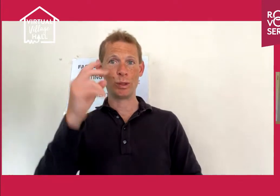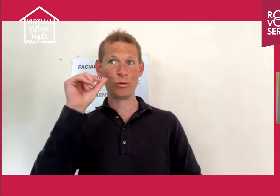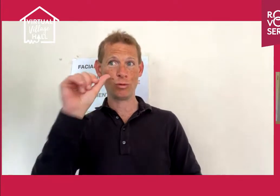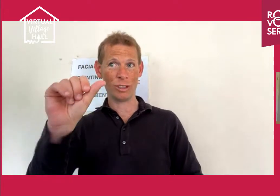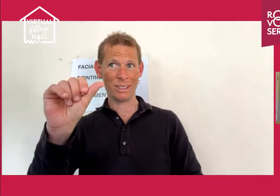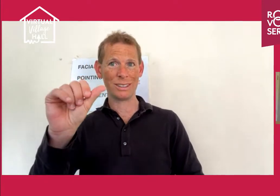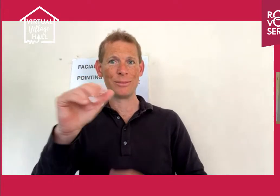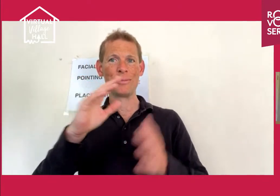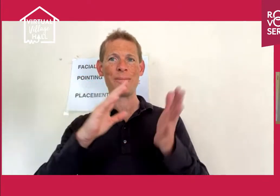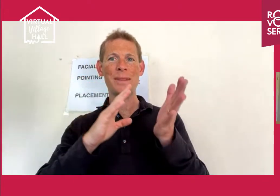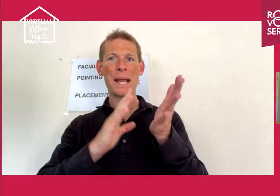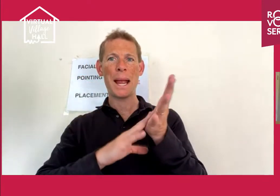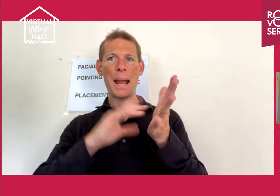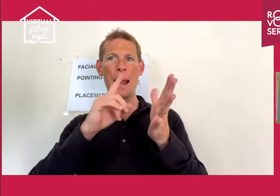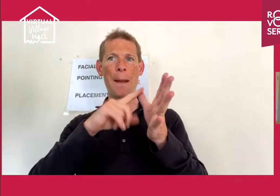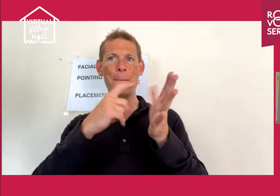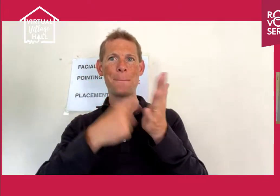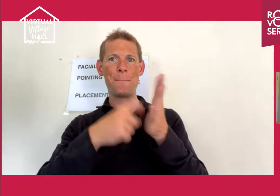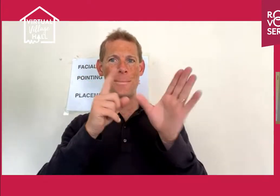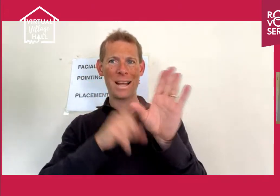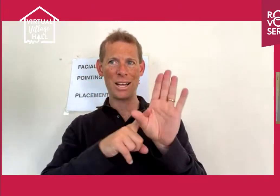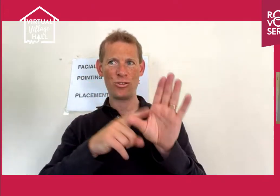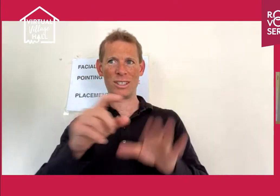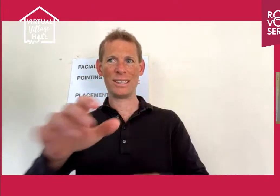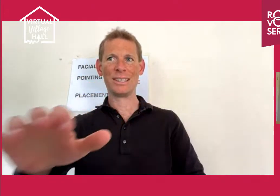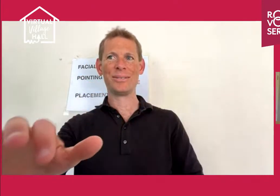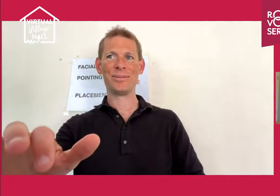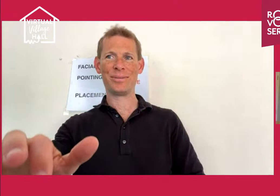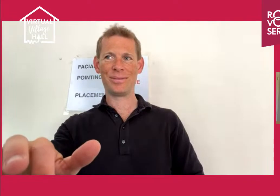Number 2, right again. That was Mary.